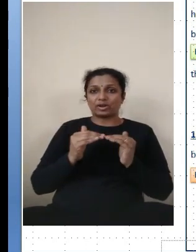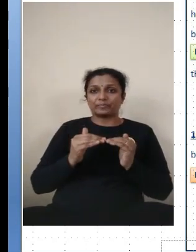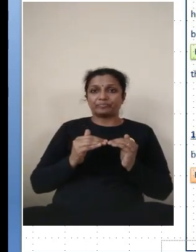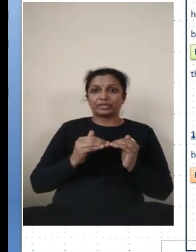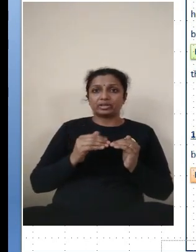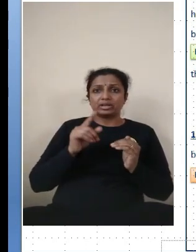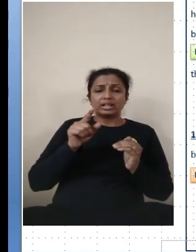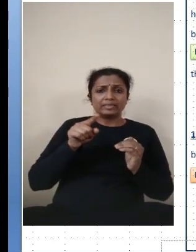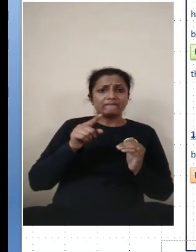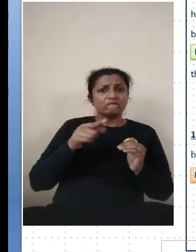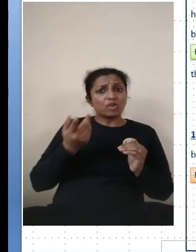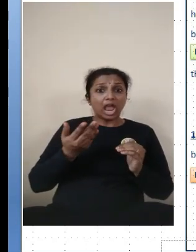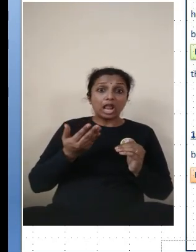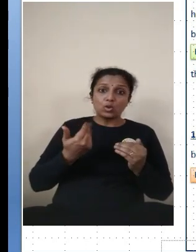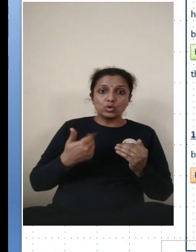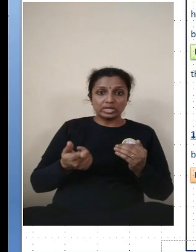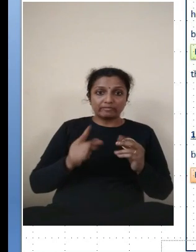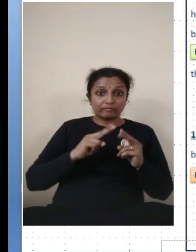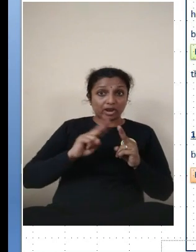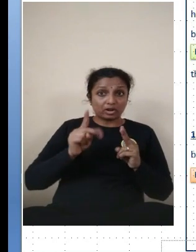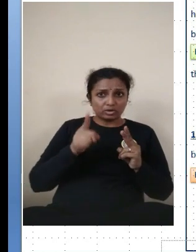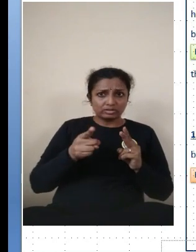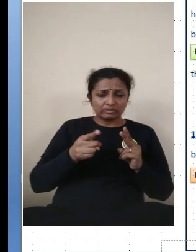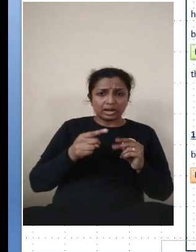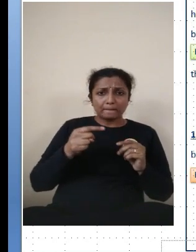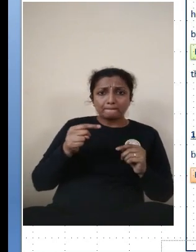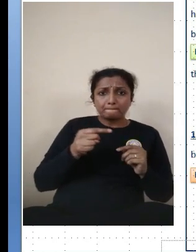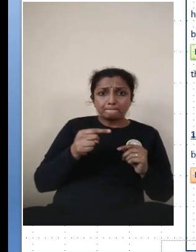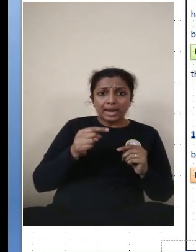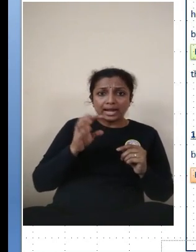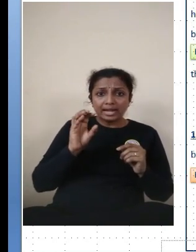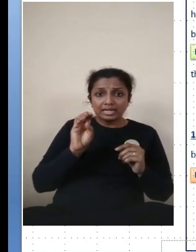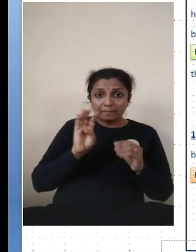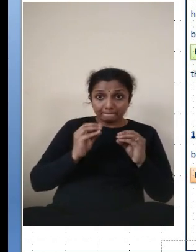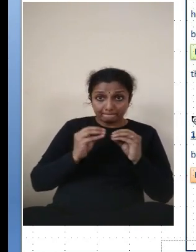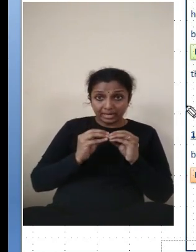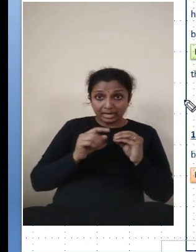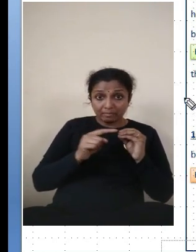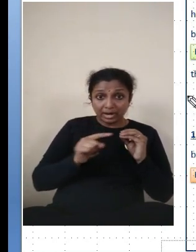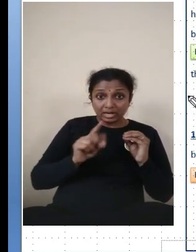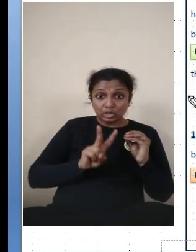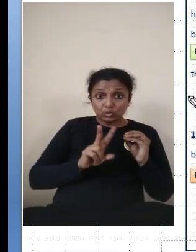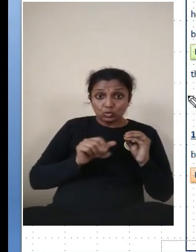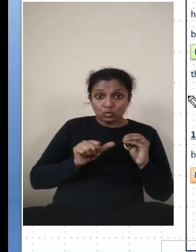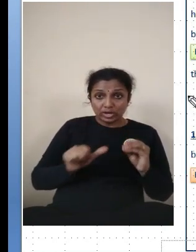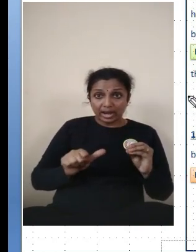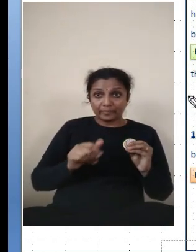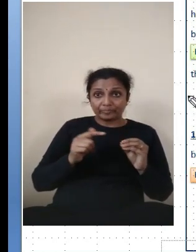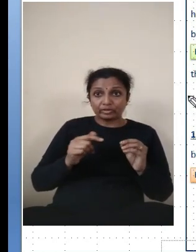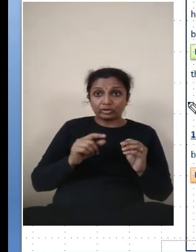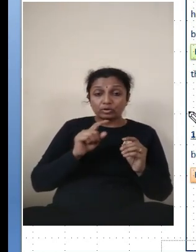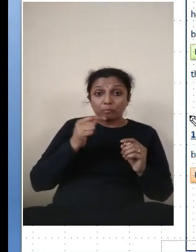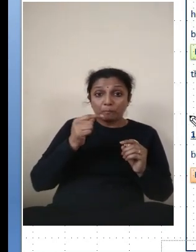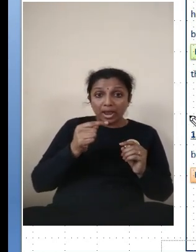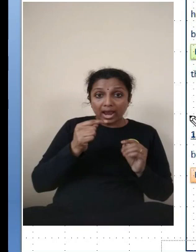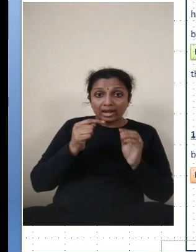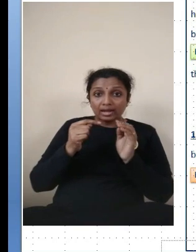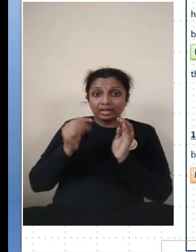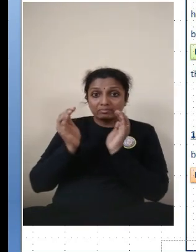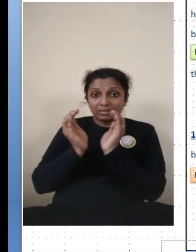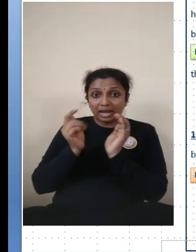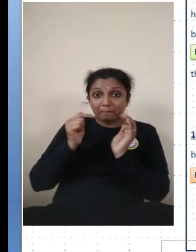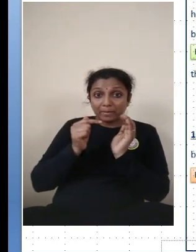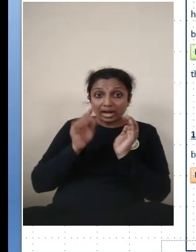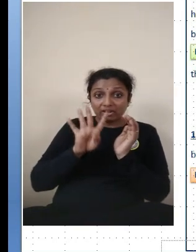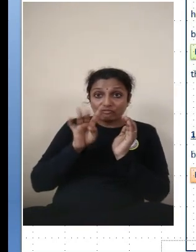And what is the value of those roots? There is one formula for value of the roots which is given whenever they are equal, is minus b by